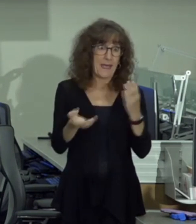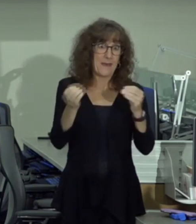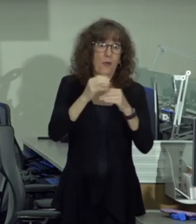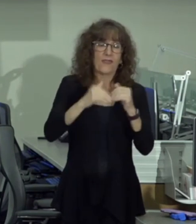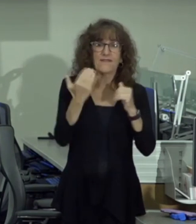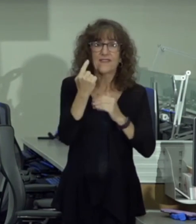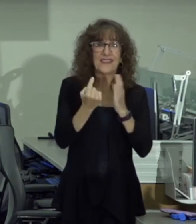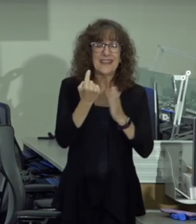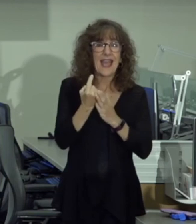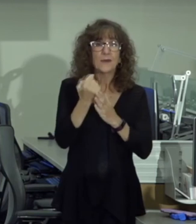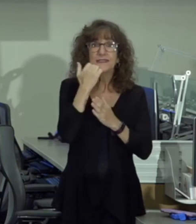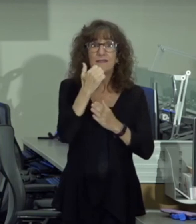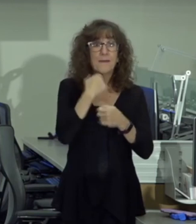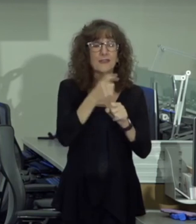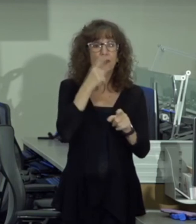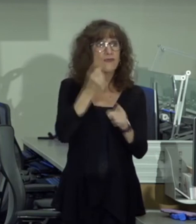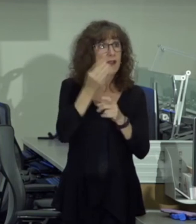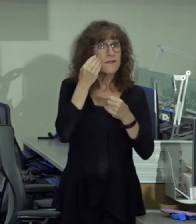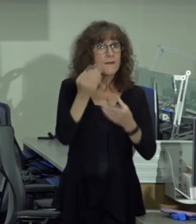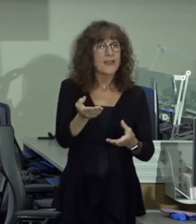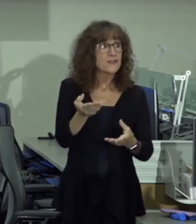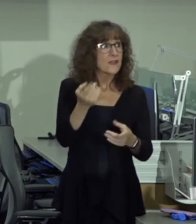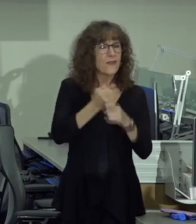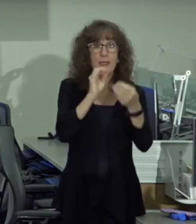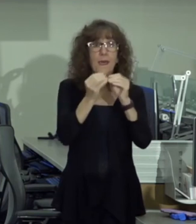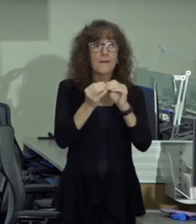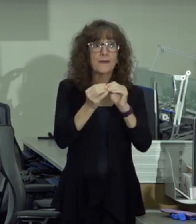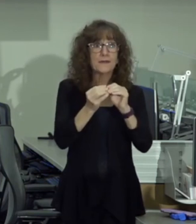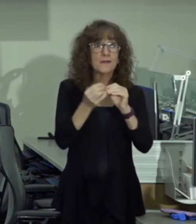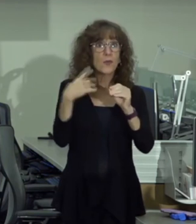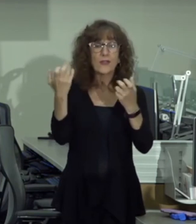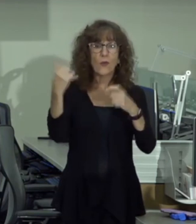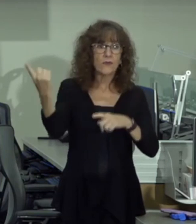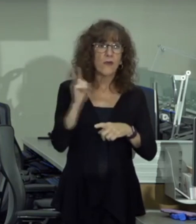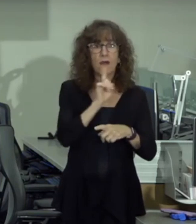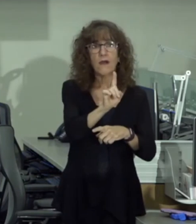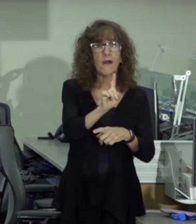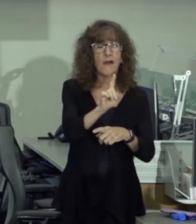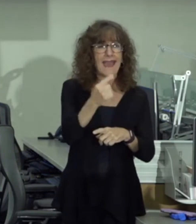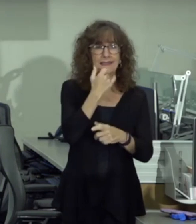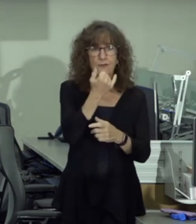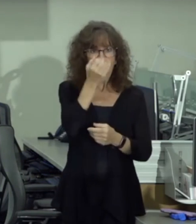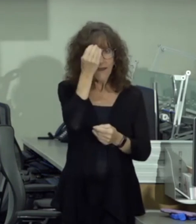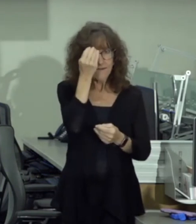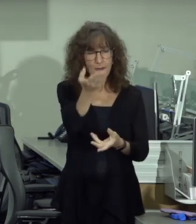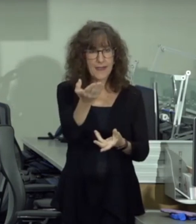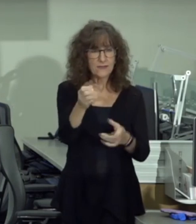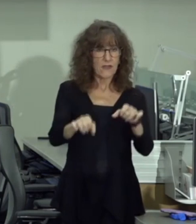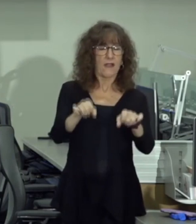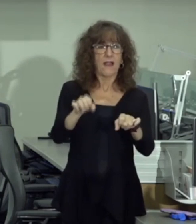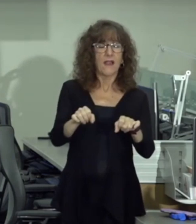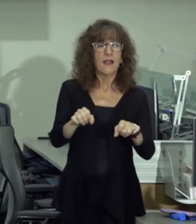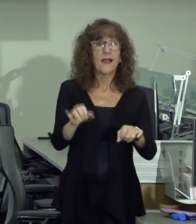making sure that our data is correct, because we don't want to come to the stage and say something we're not really sure about.